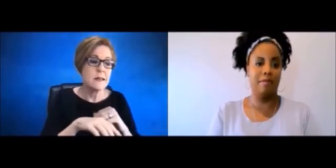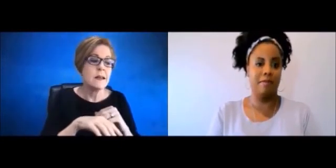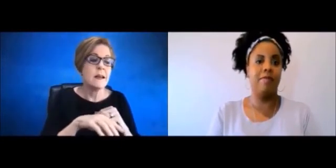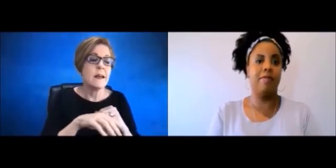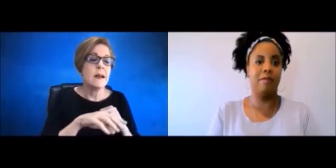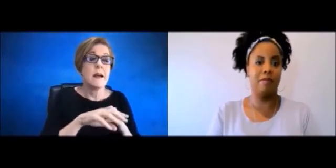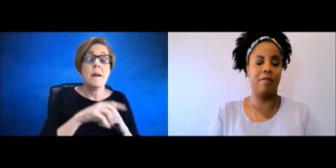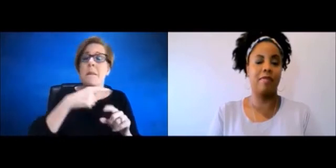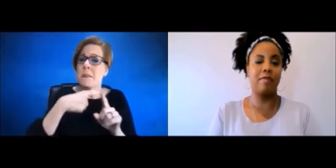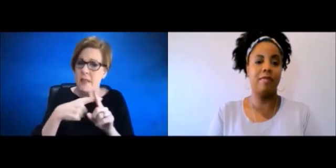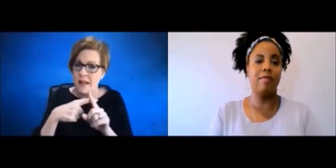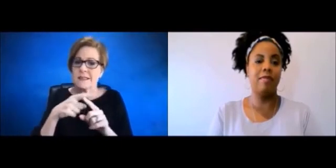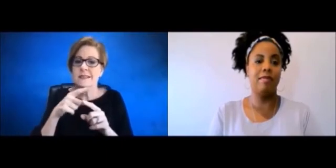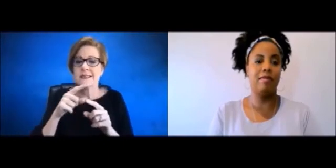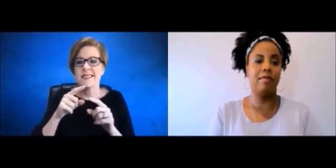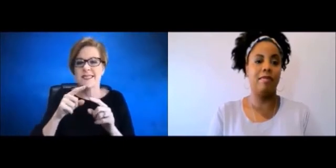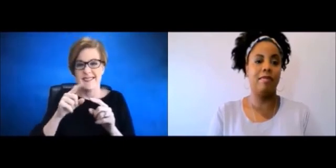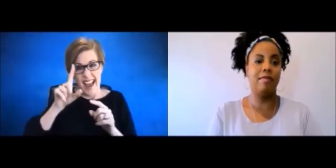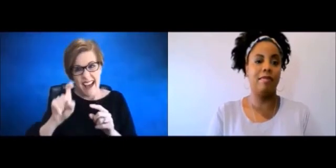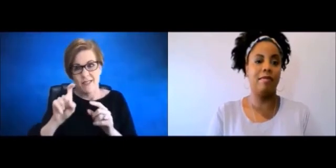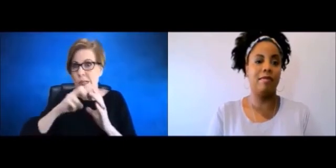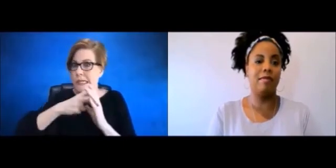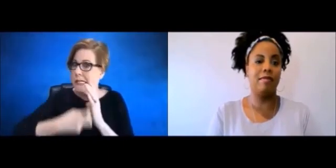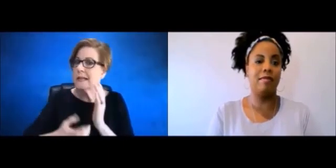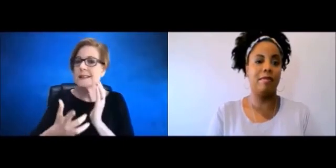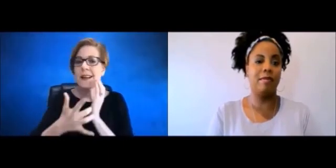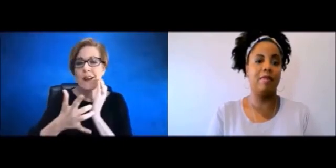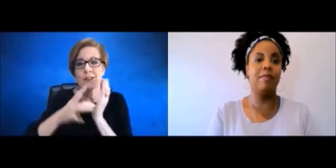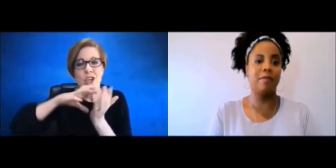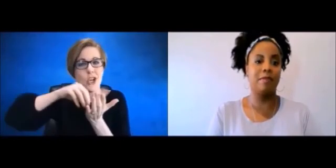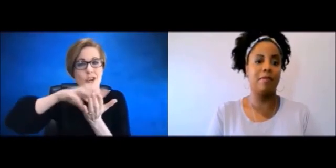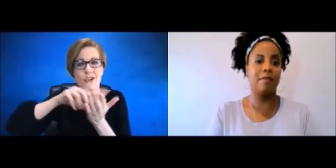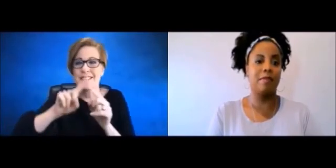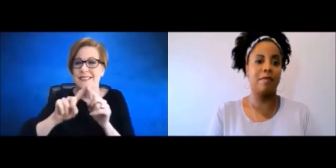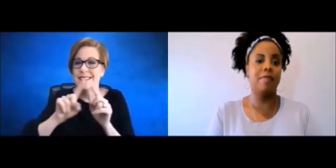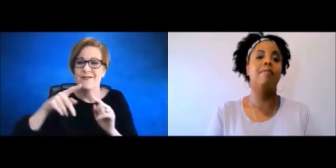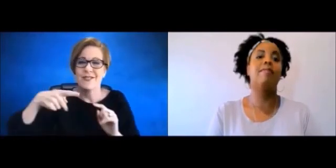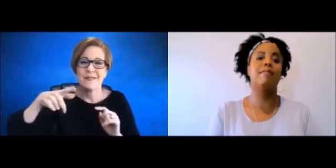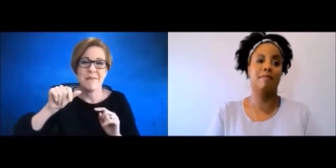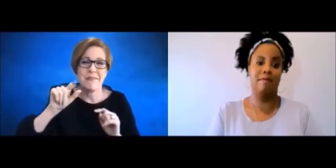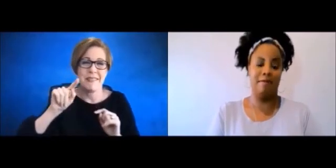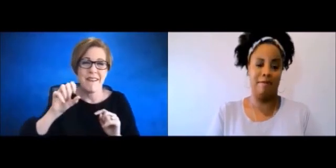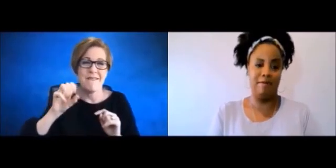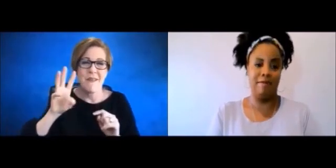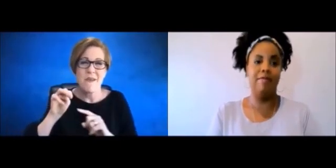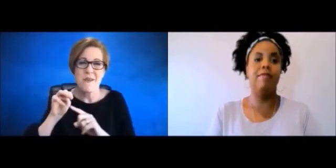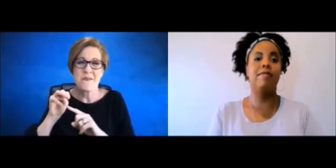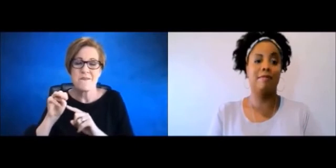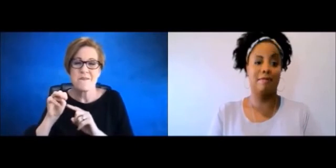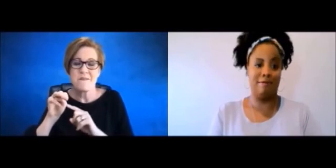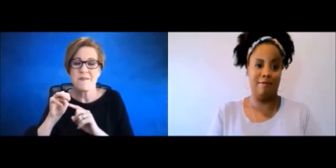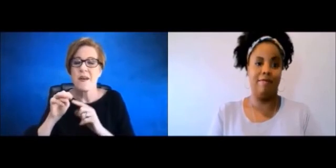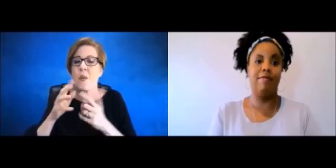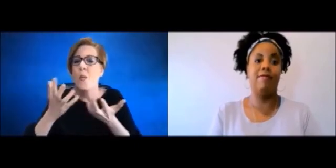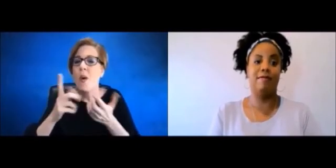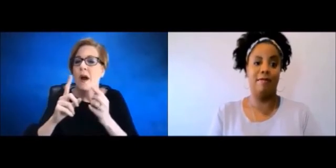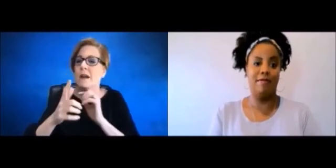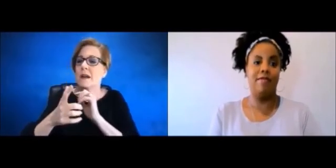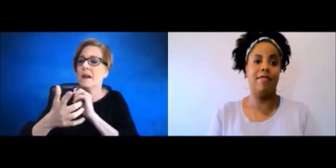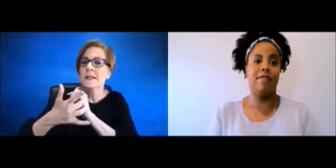time, you really need to delve deep into the technologies and learn about the various platforms, what techniques and different